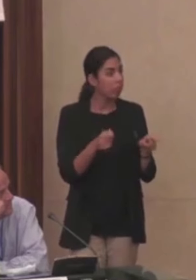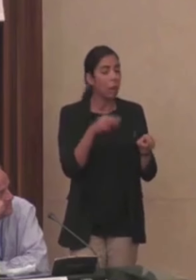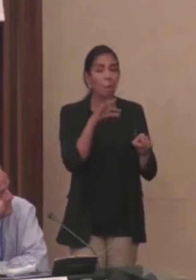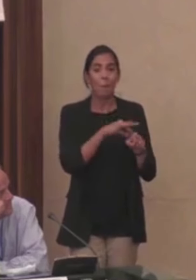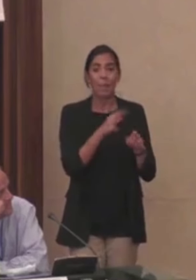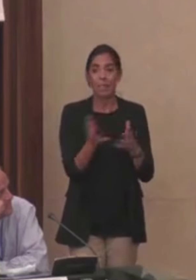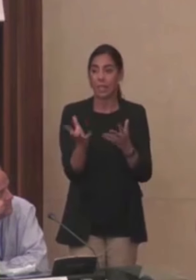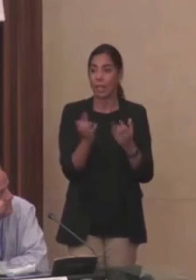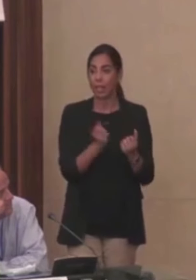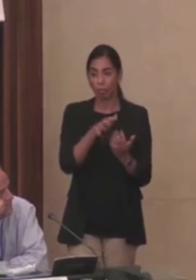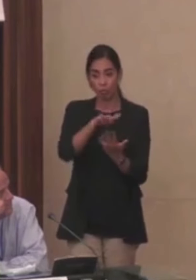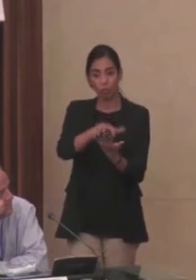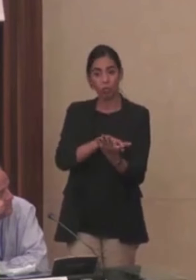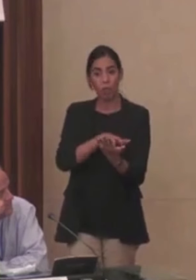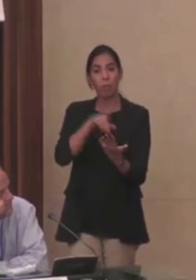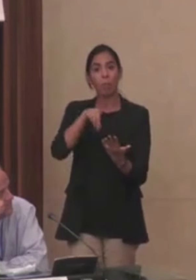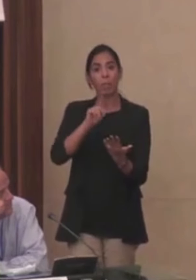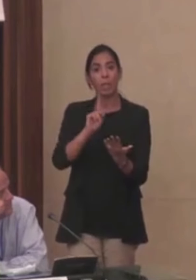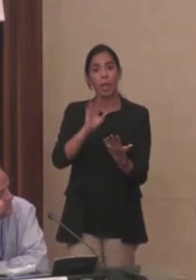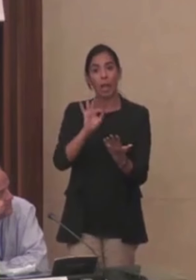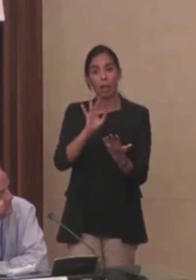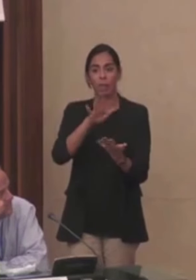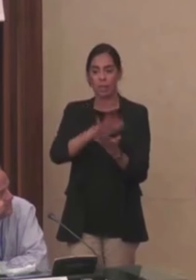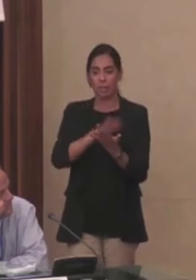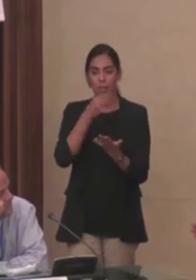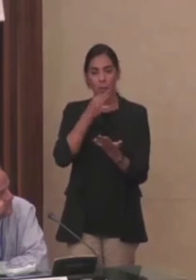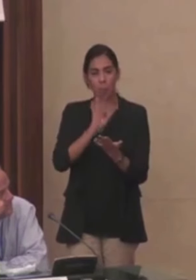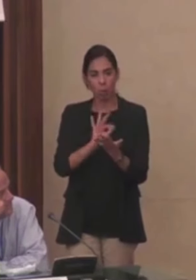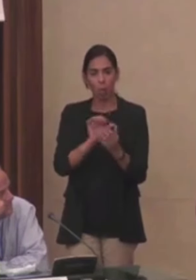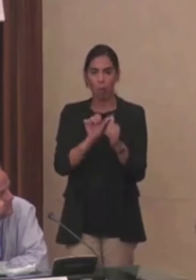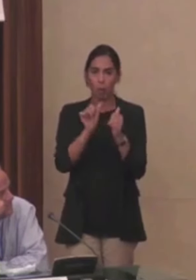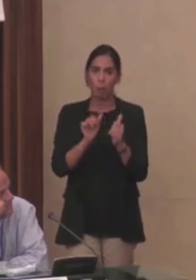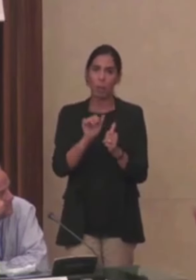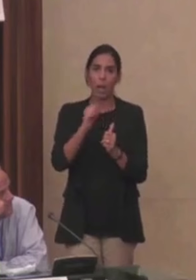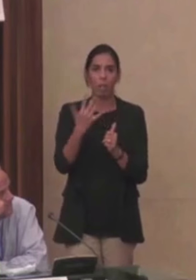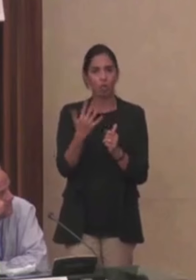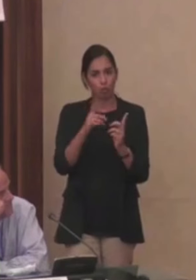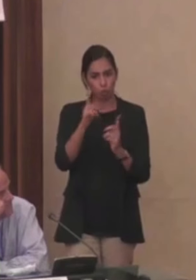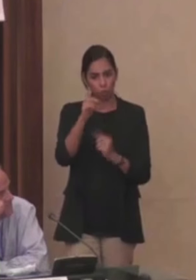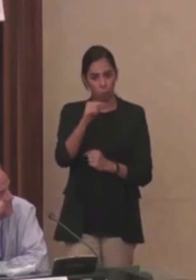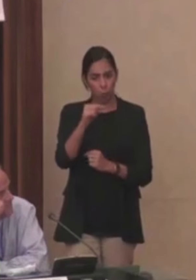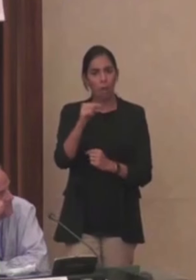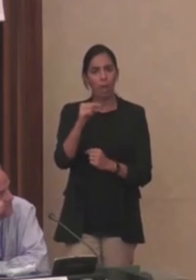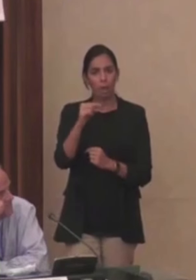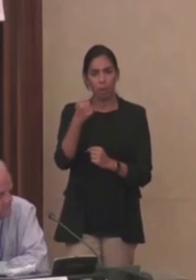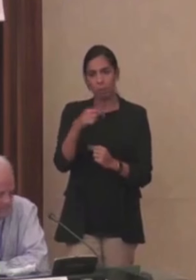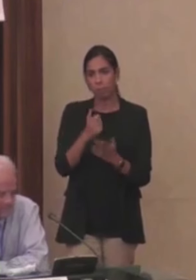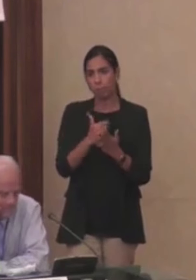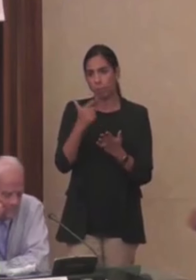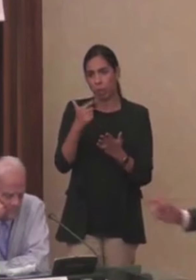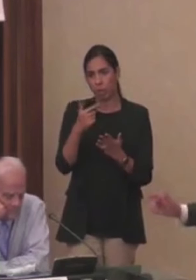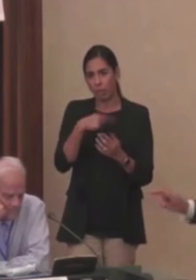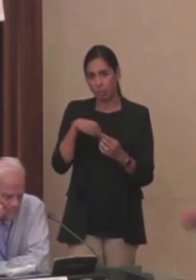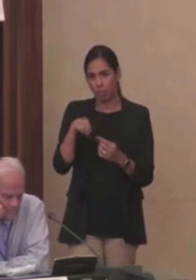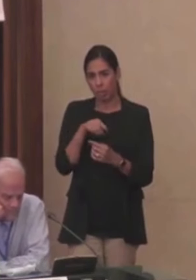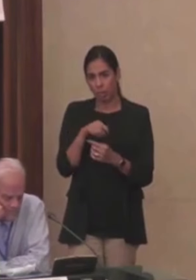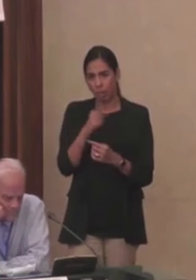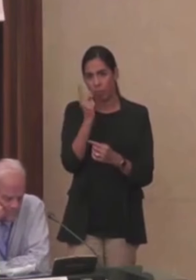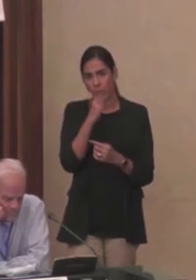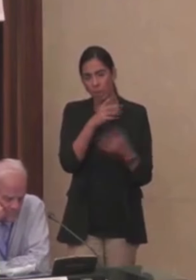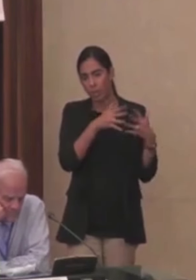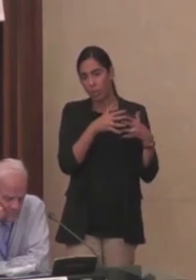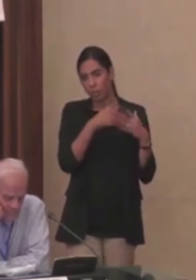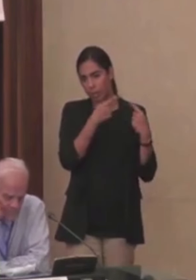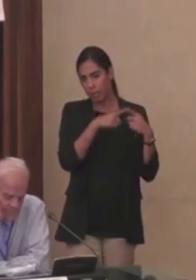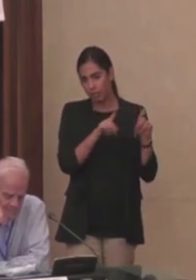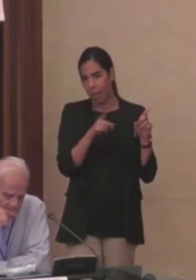just need a click and the patient will receive an A5 format